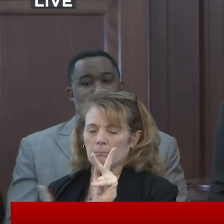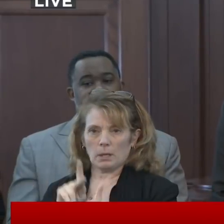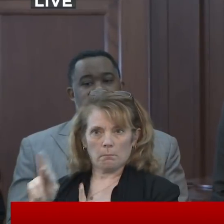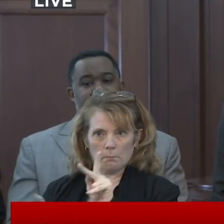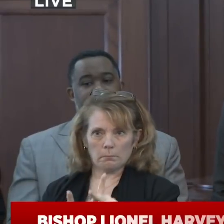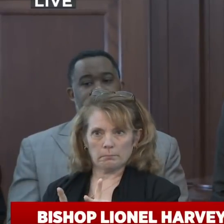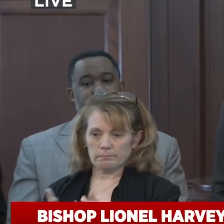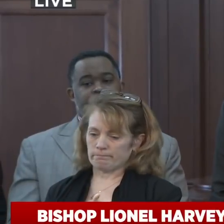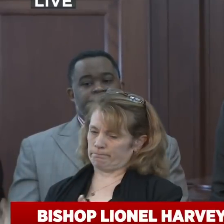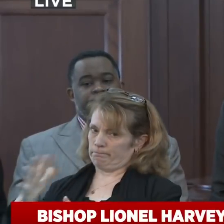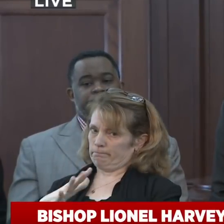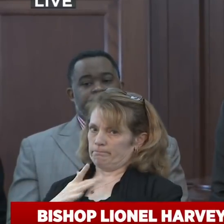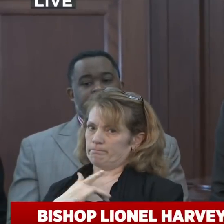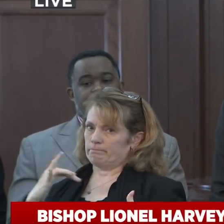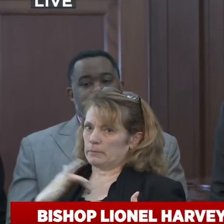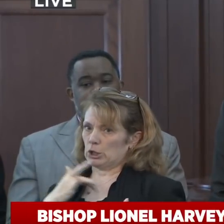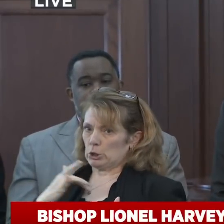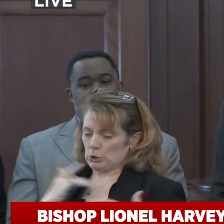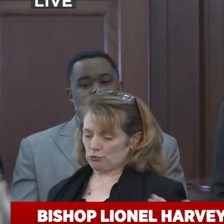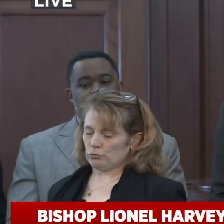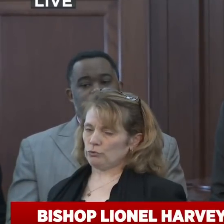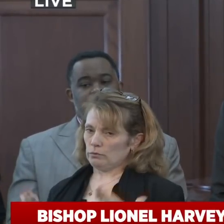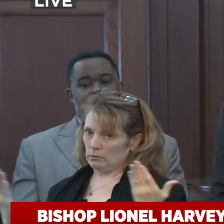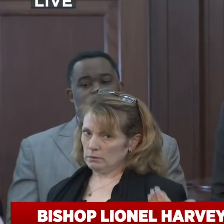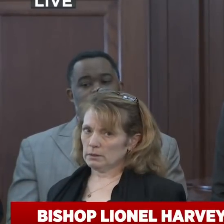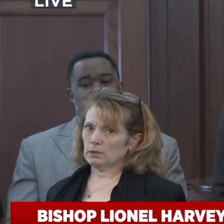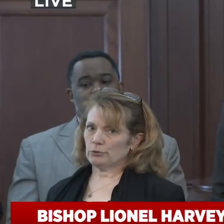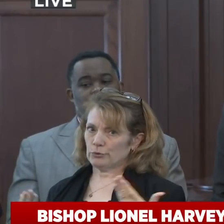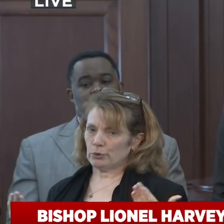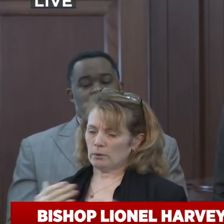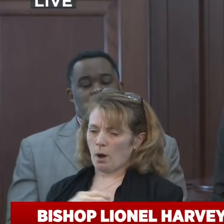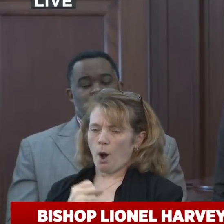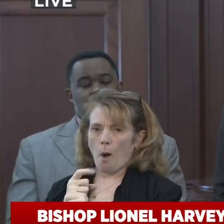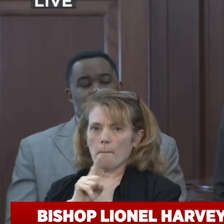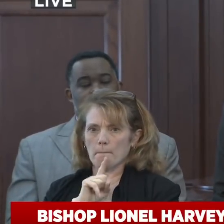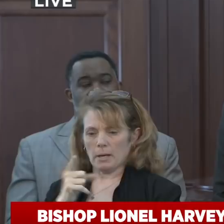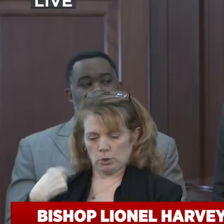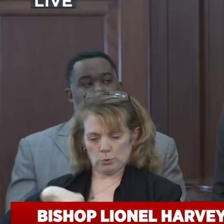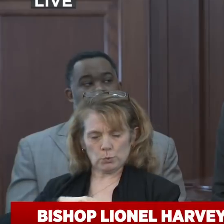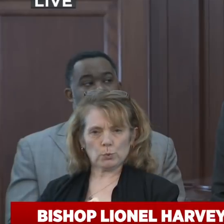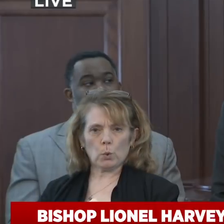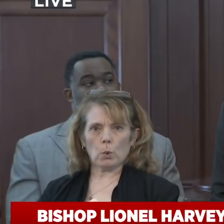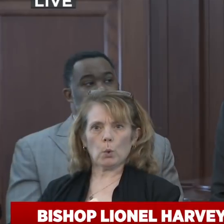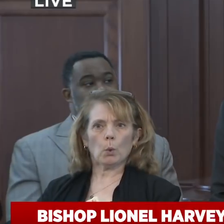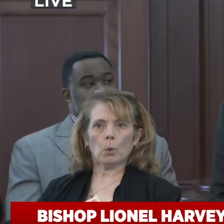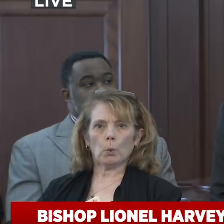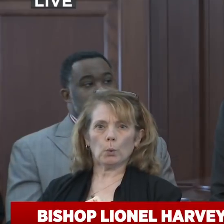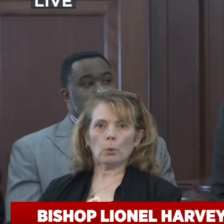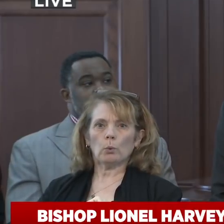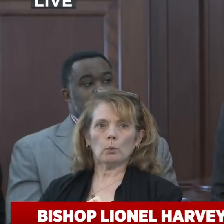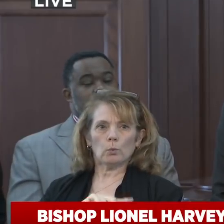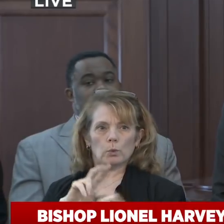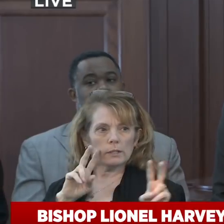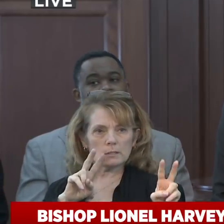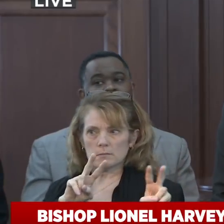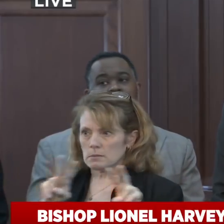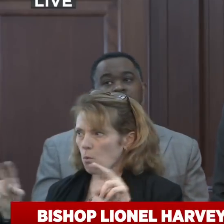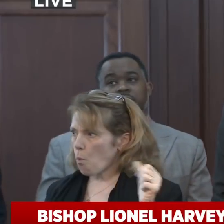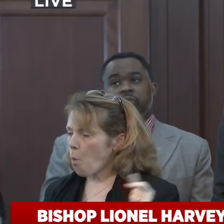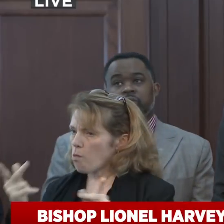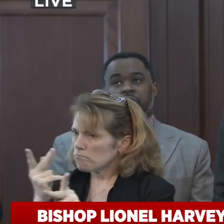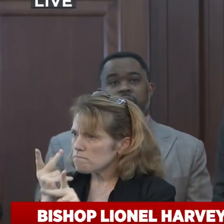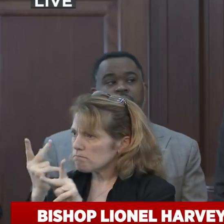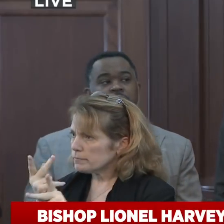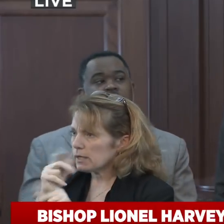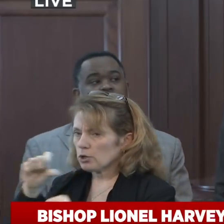primary concern, as the County Executive has already stated, is to make sure that we ensure that our people are well taken care of, and we err on